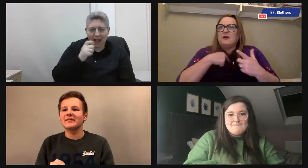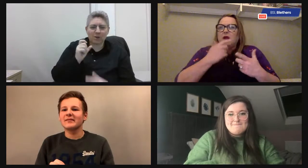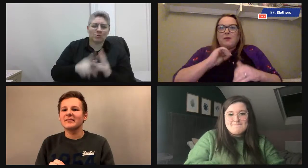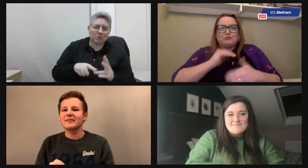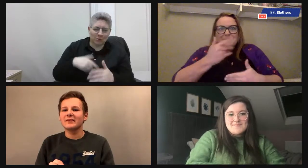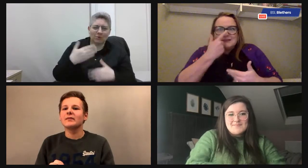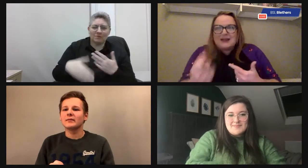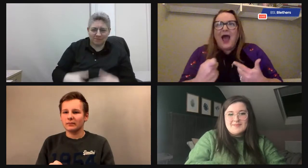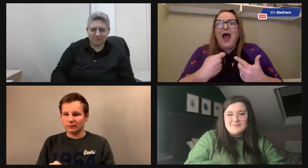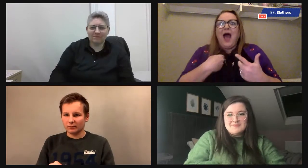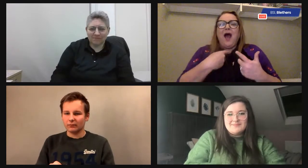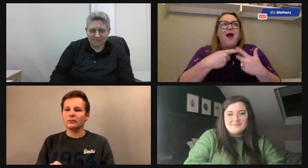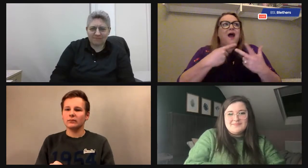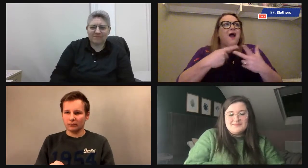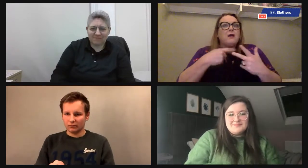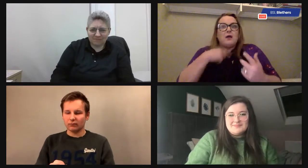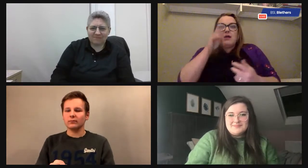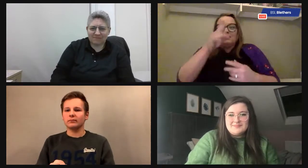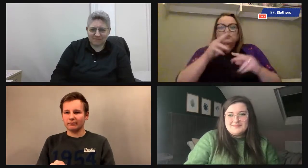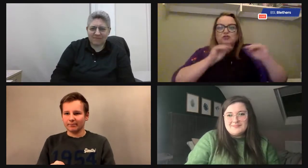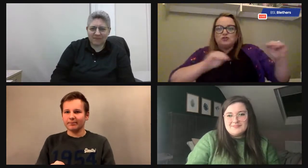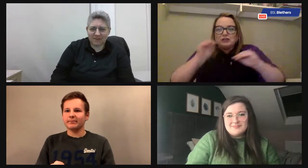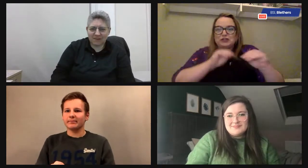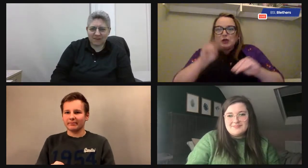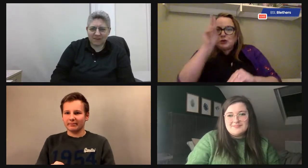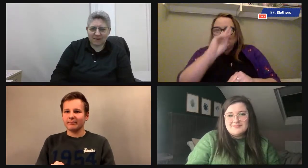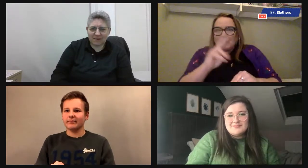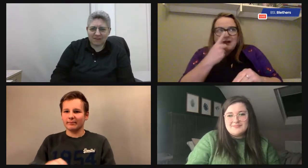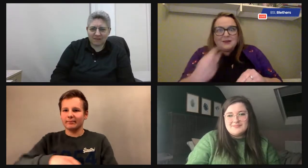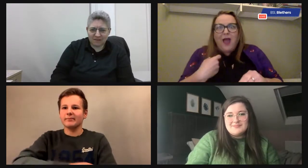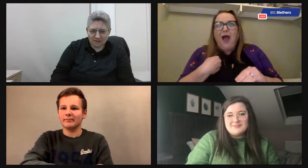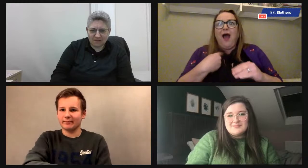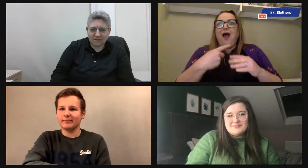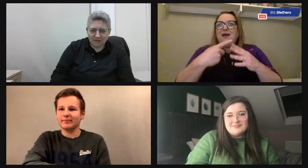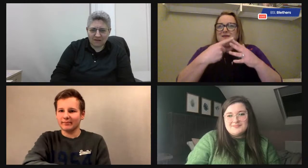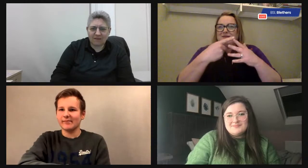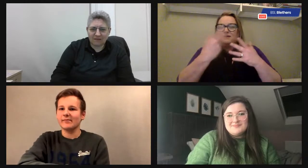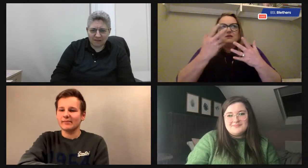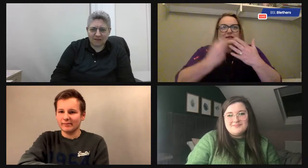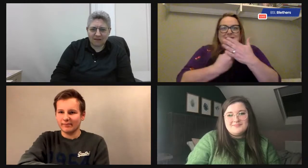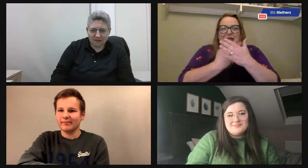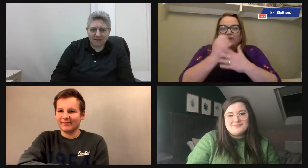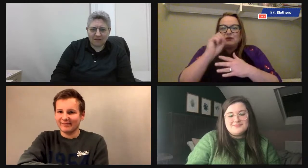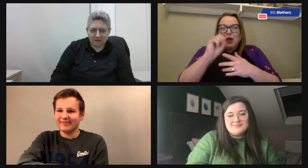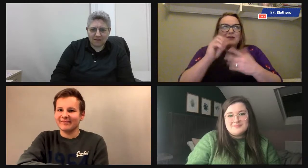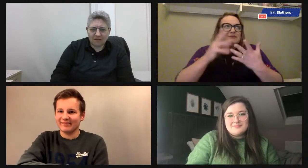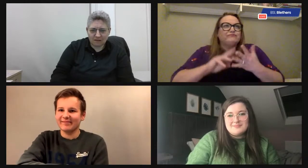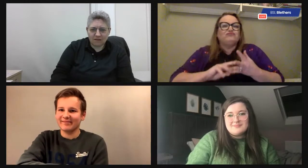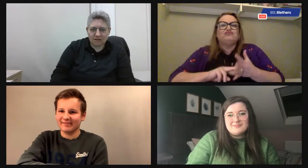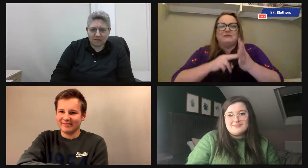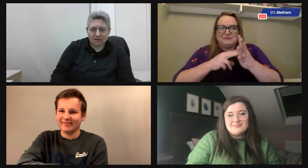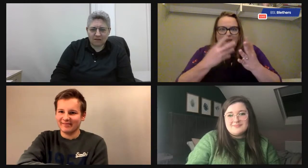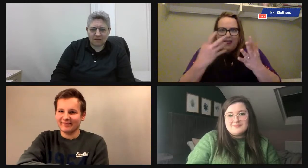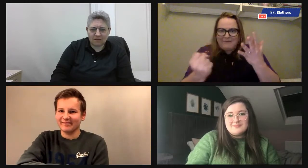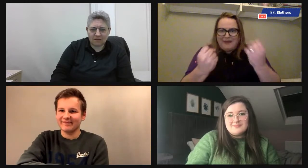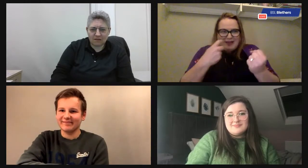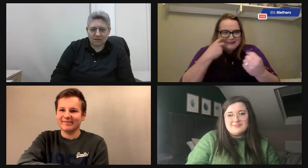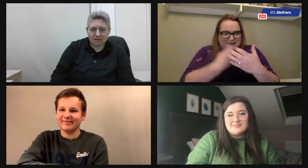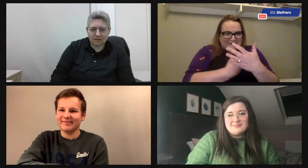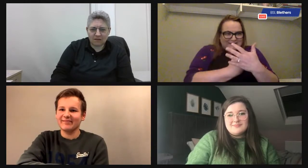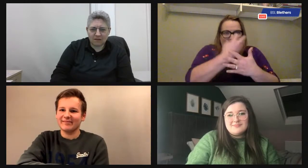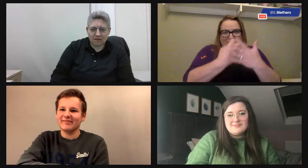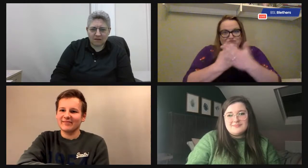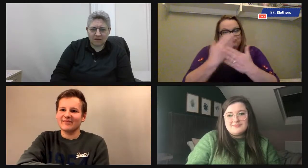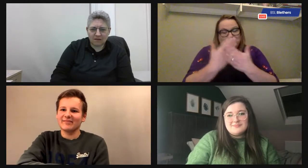you know that you can do these things, that you have that potential. and also that you can know that you can be the